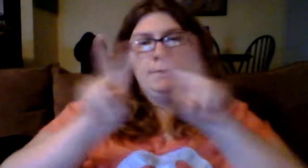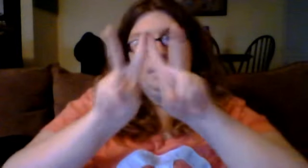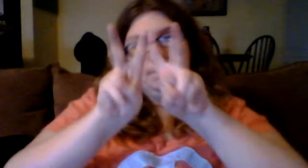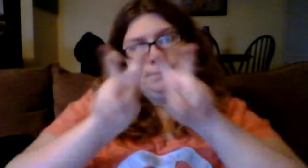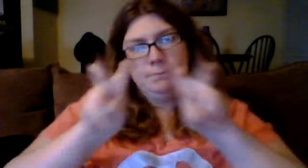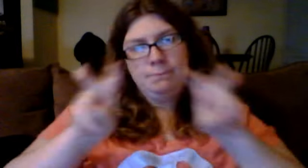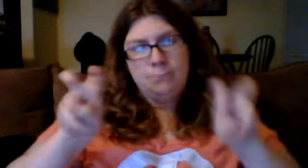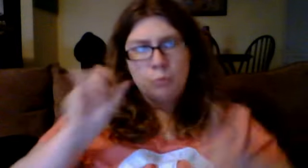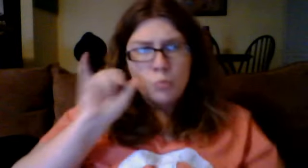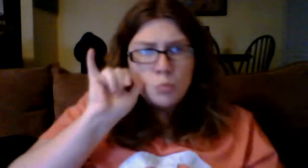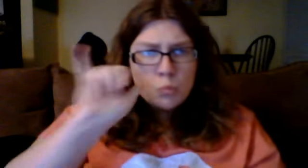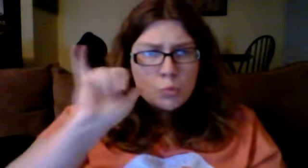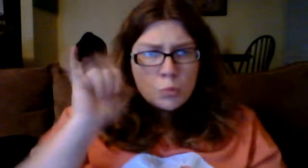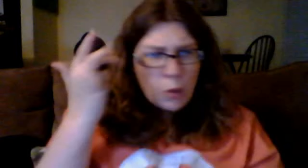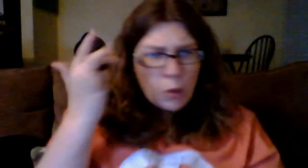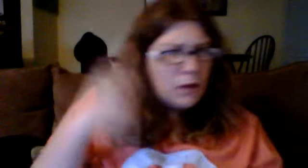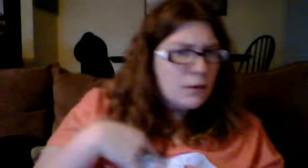have the best state of emergency. Oh God!